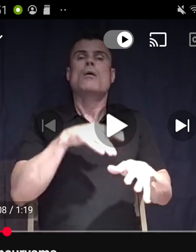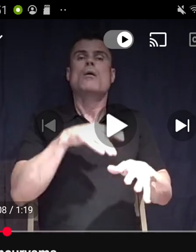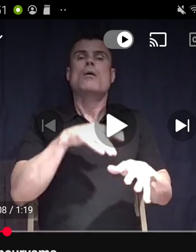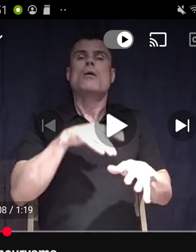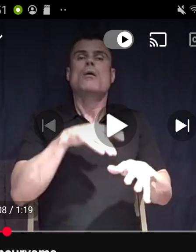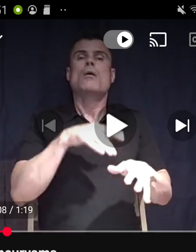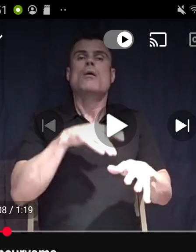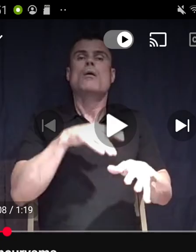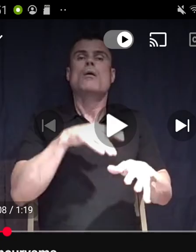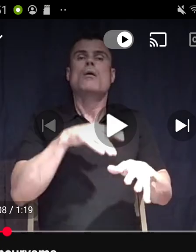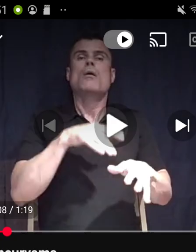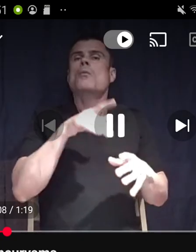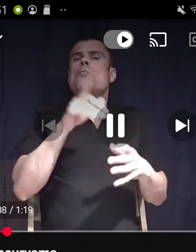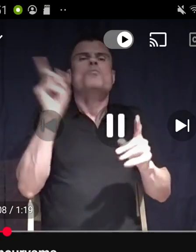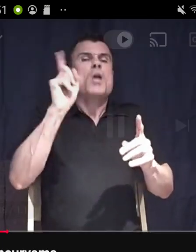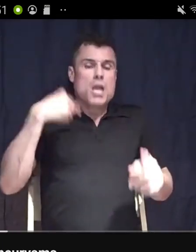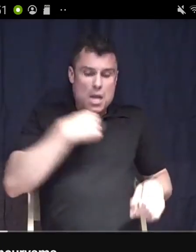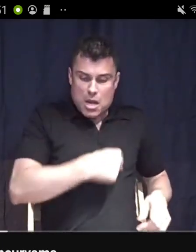description.